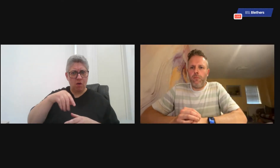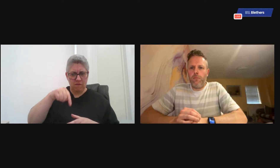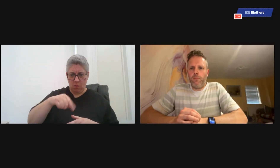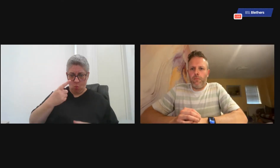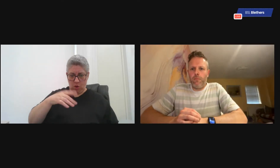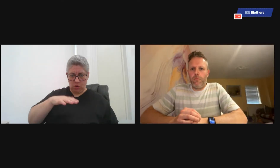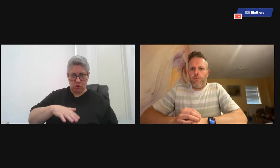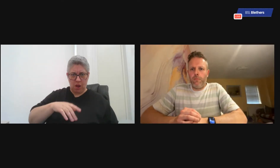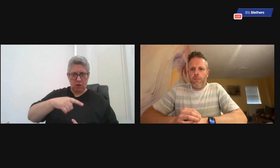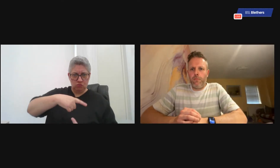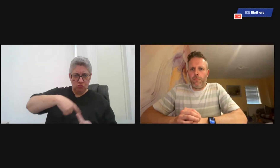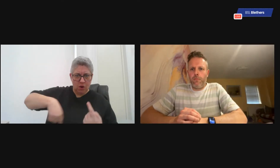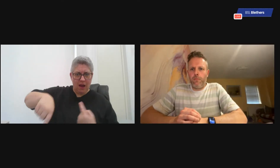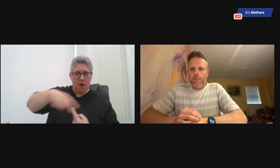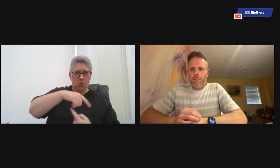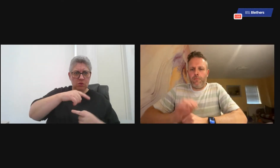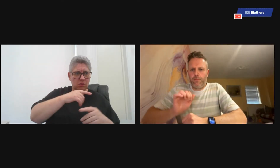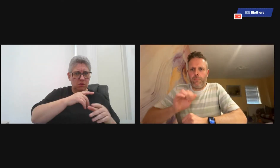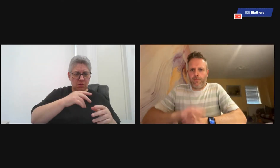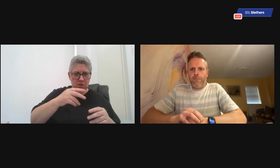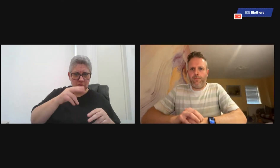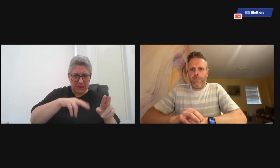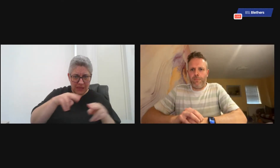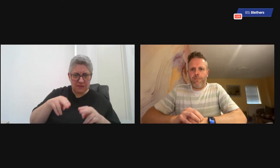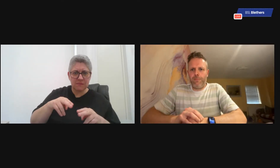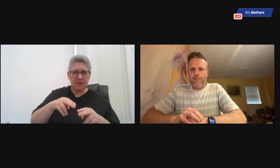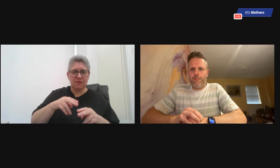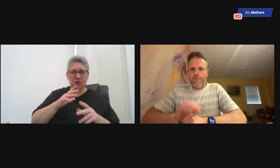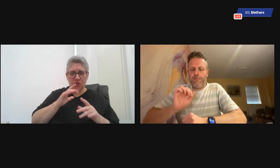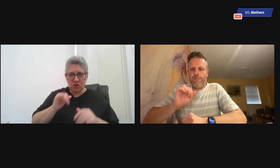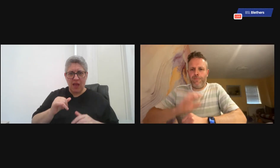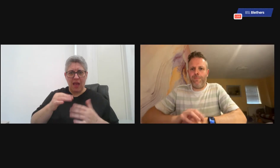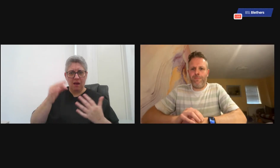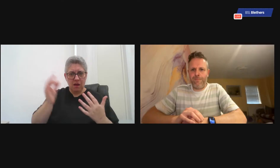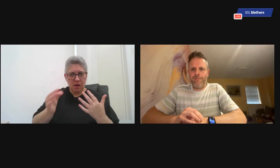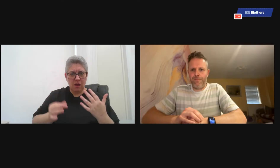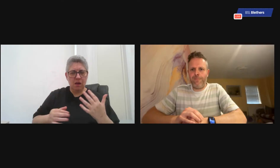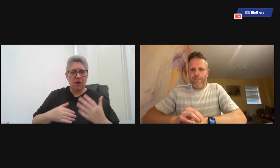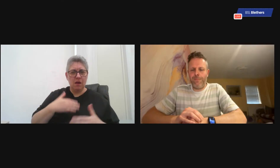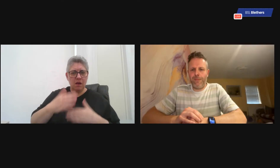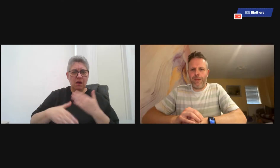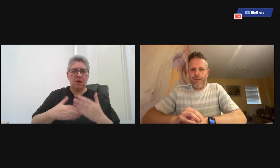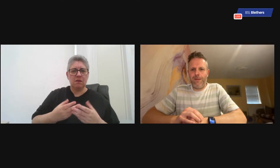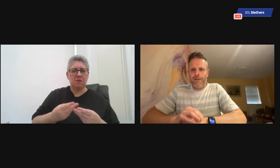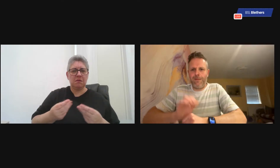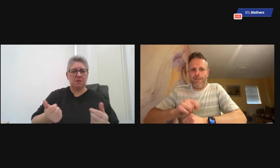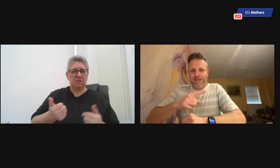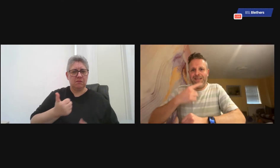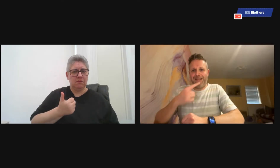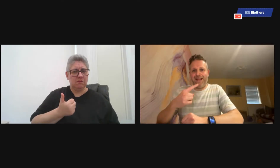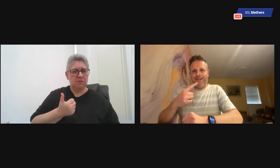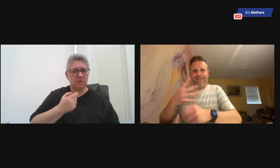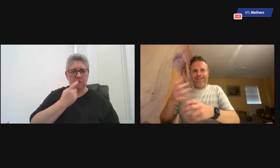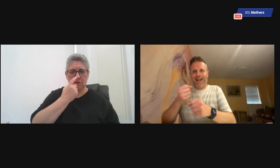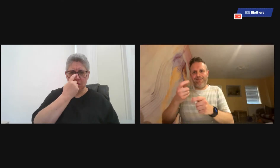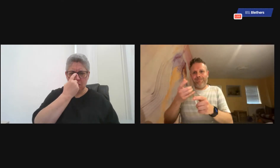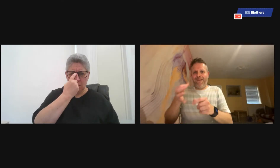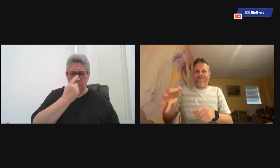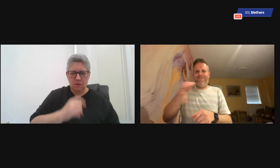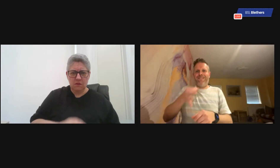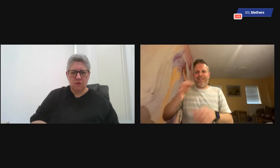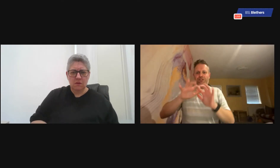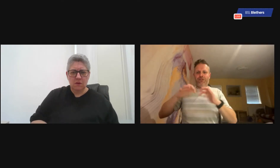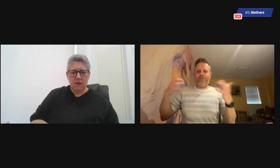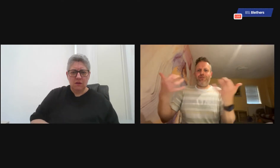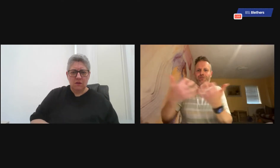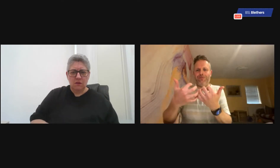be that assessment. So really, for one child, this is quite a lot of people who are involved in being